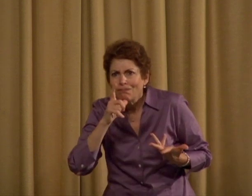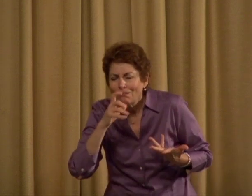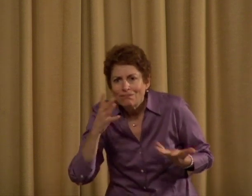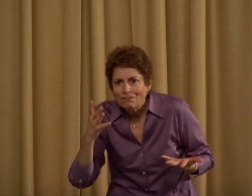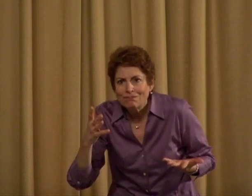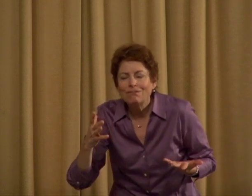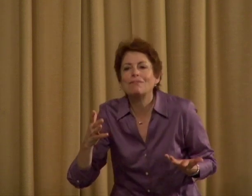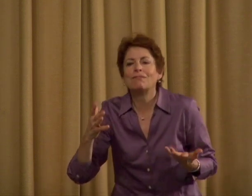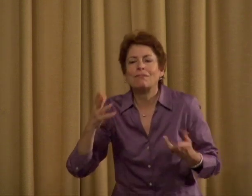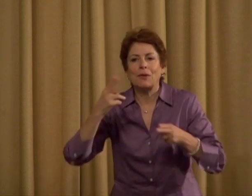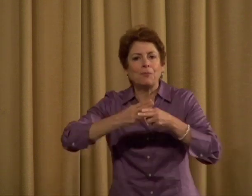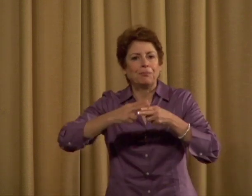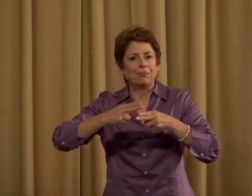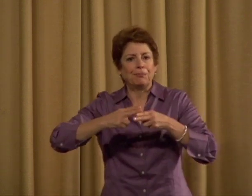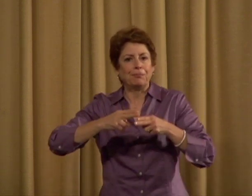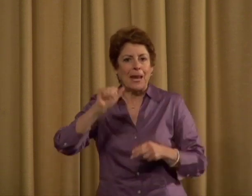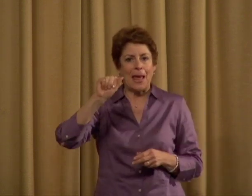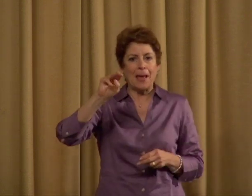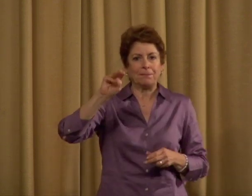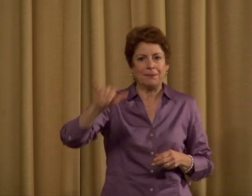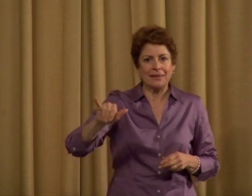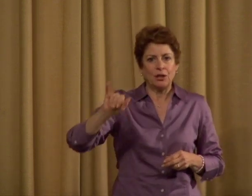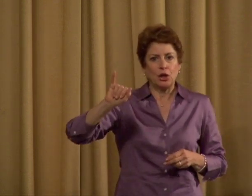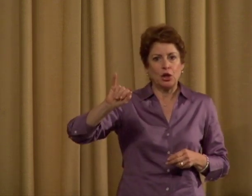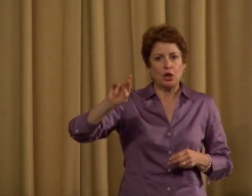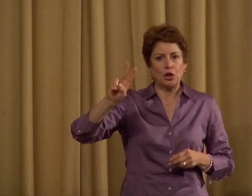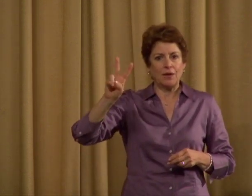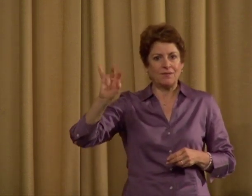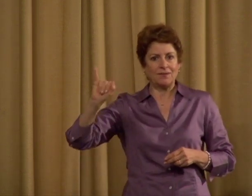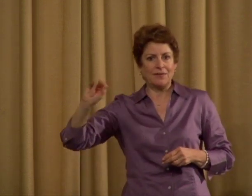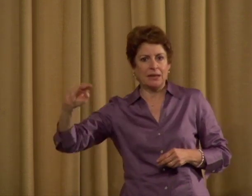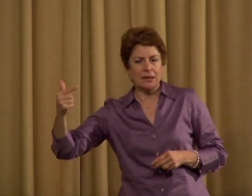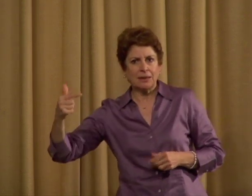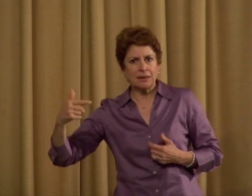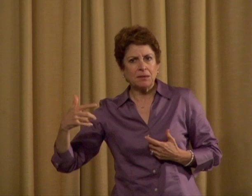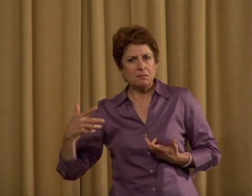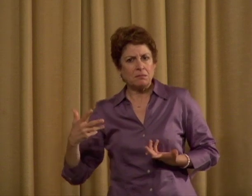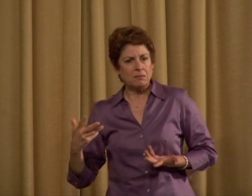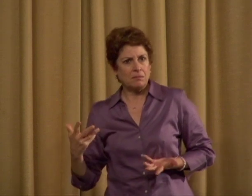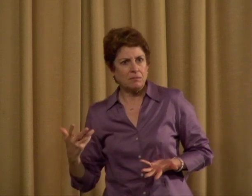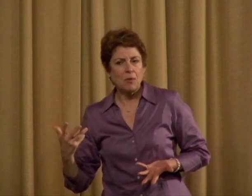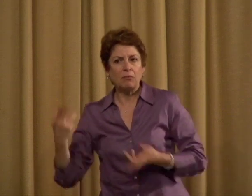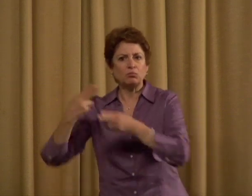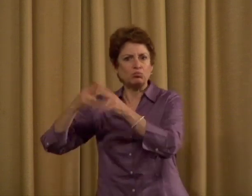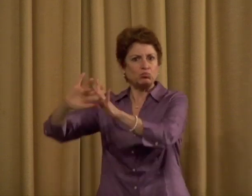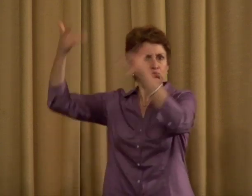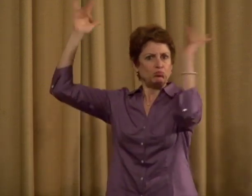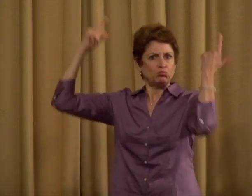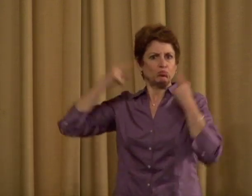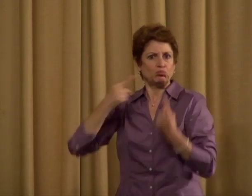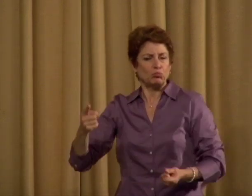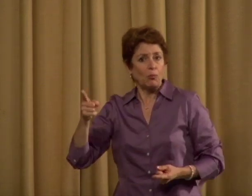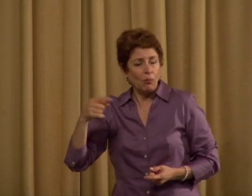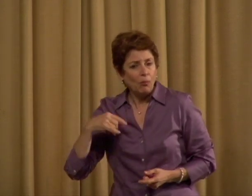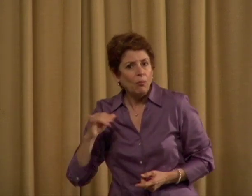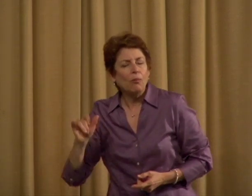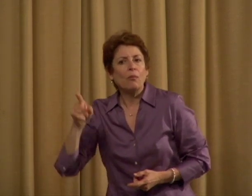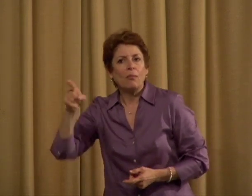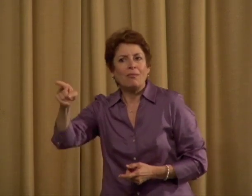for that role. And I thought, well, who might that be? And that was Amy Irving. And you know, she was well